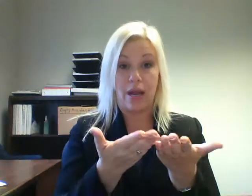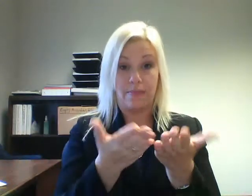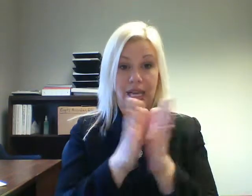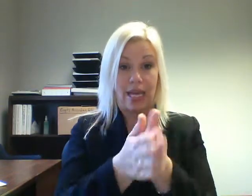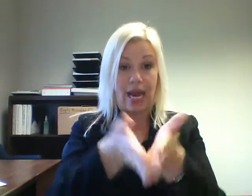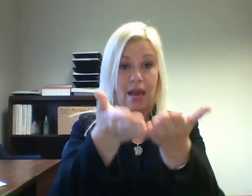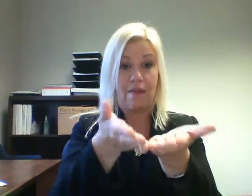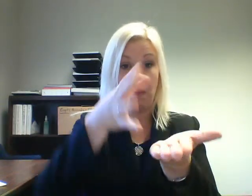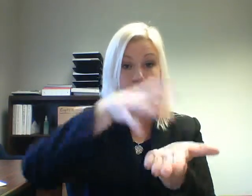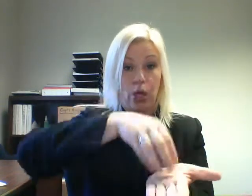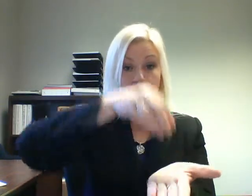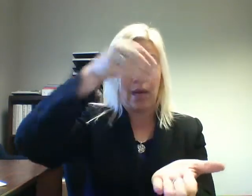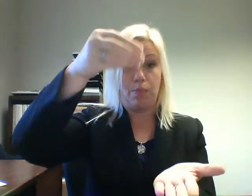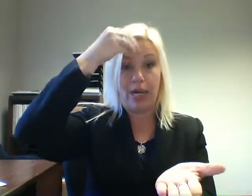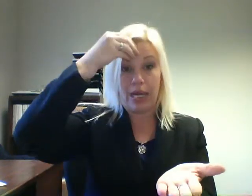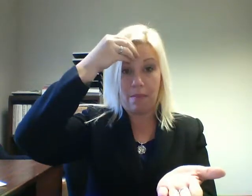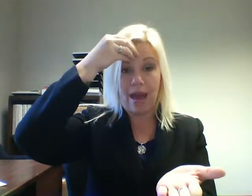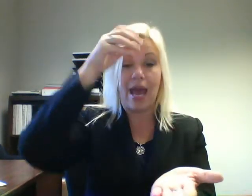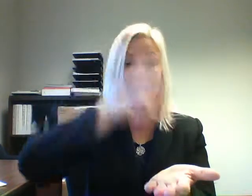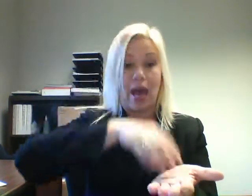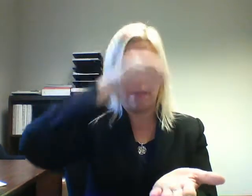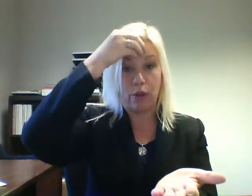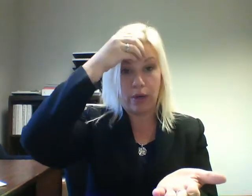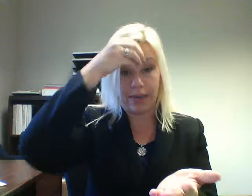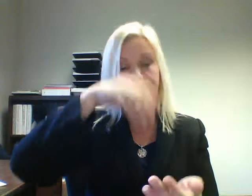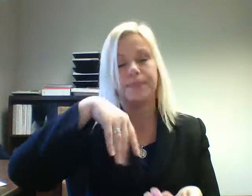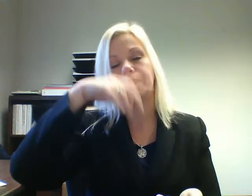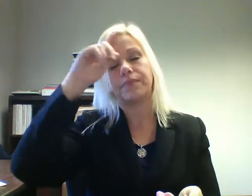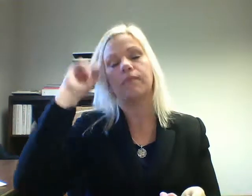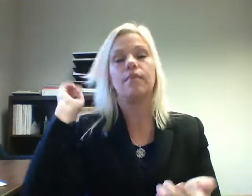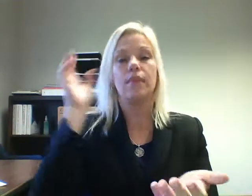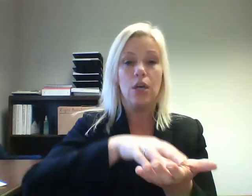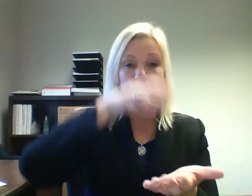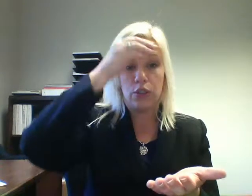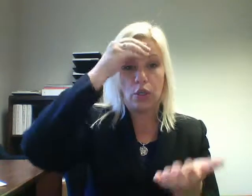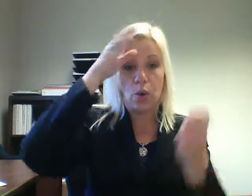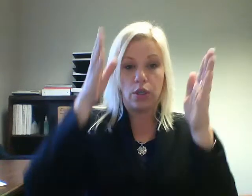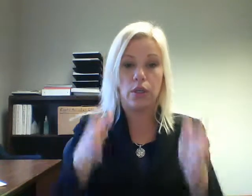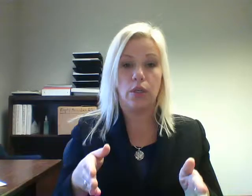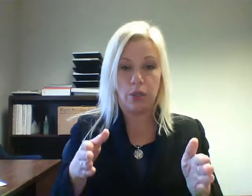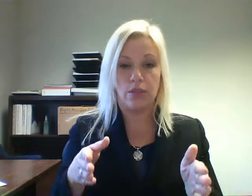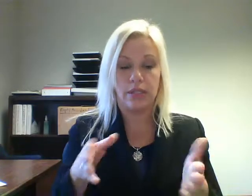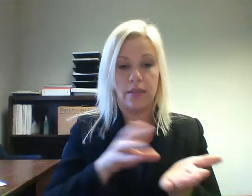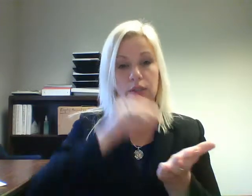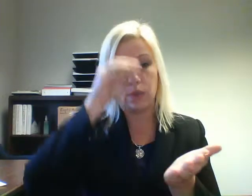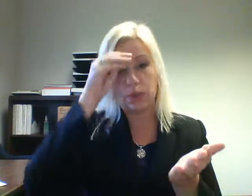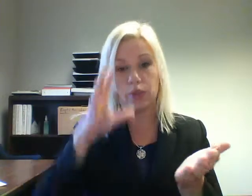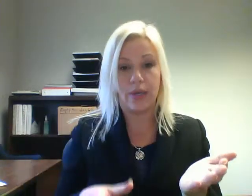I'm taking it out of a book and putting it in my head. I'm learning. So learn person. So